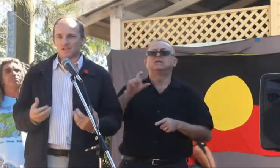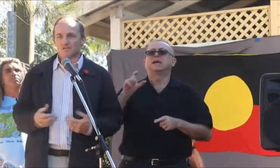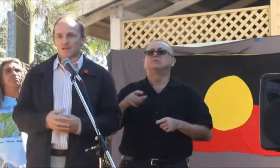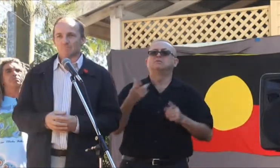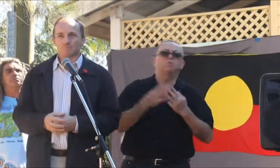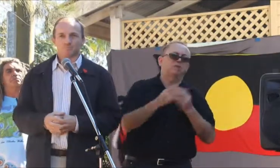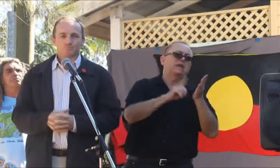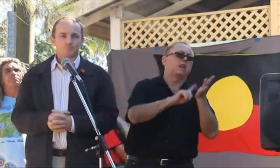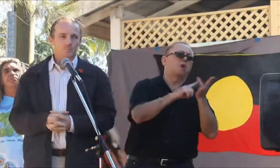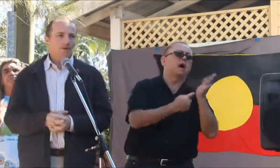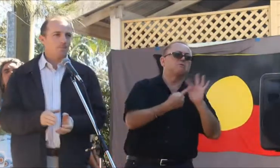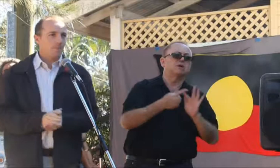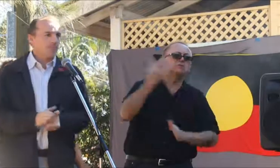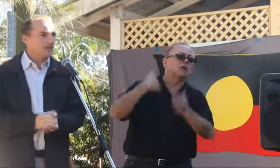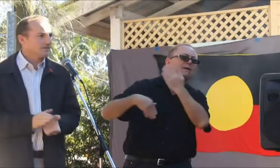heritage and history.